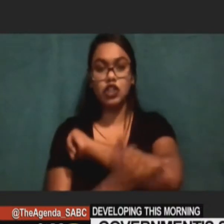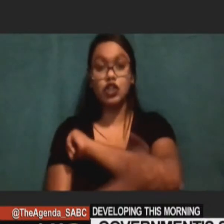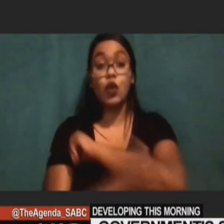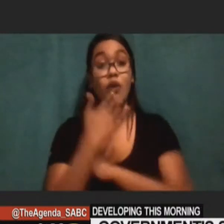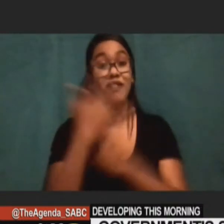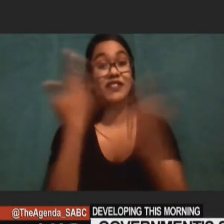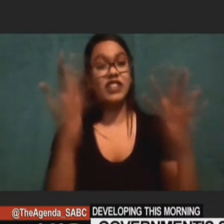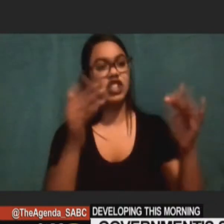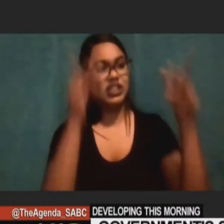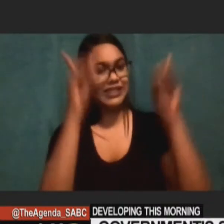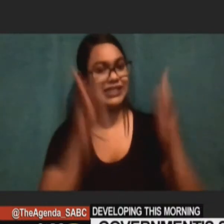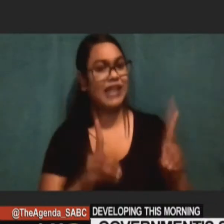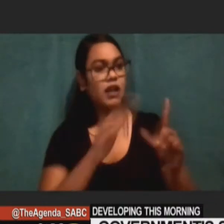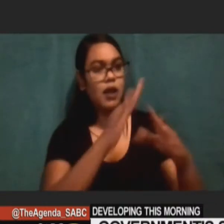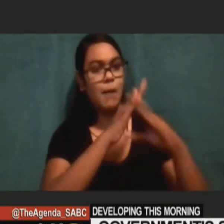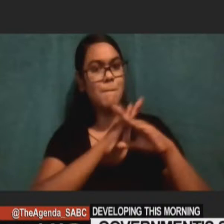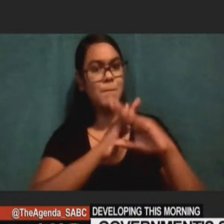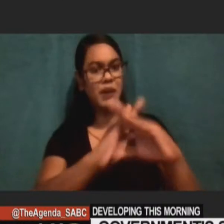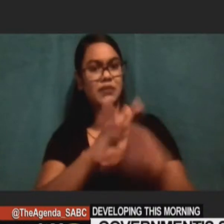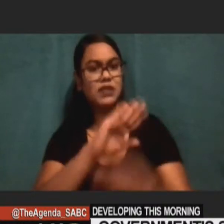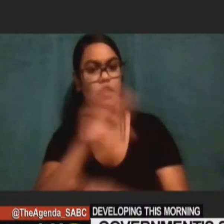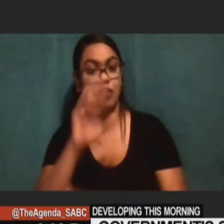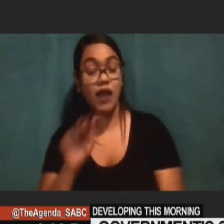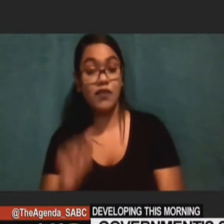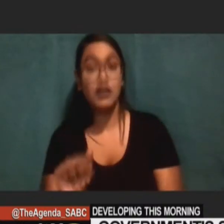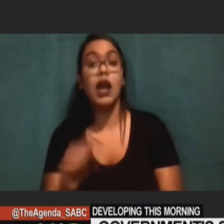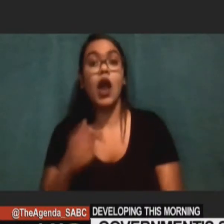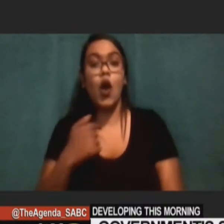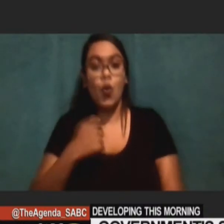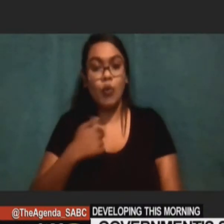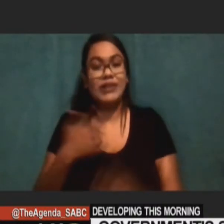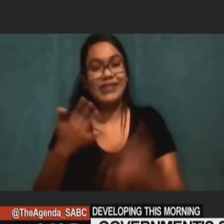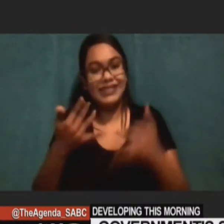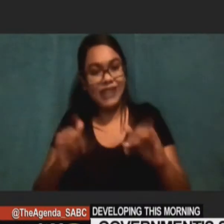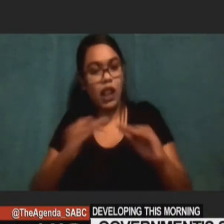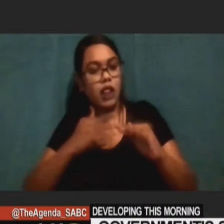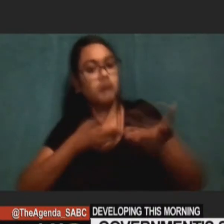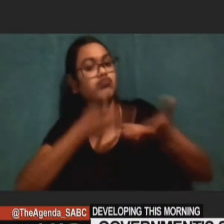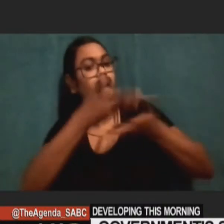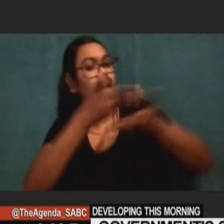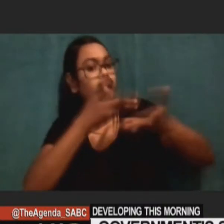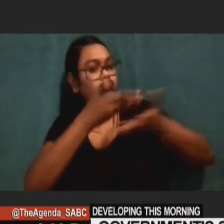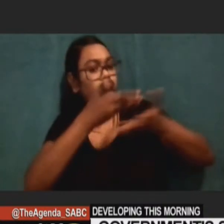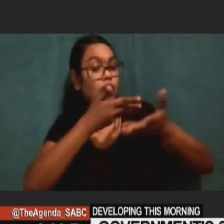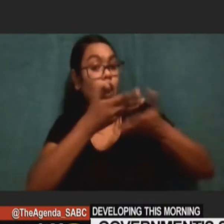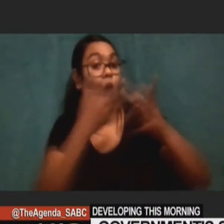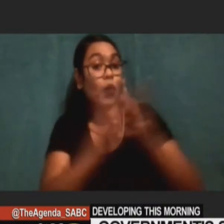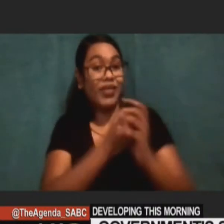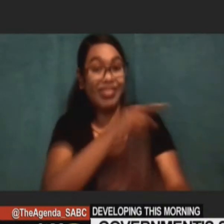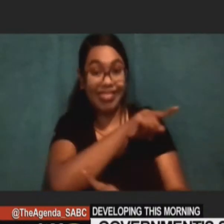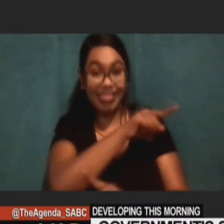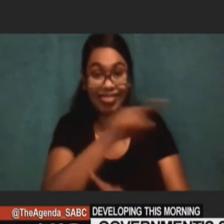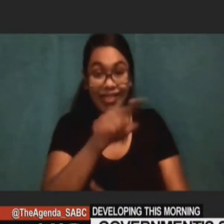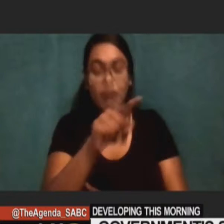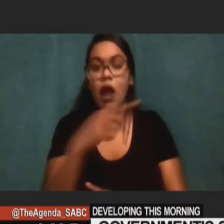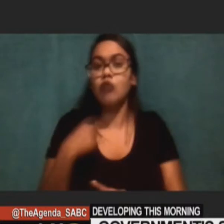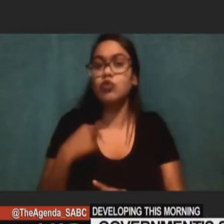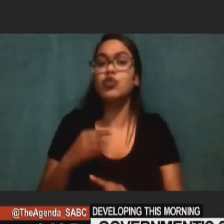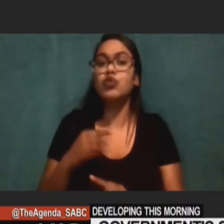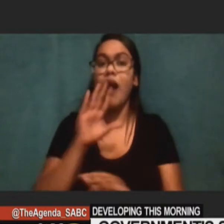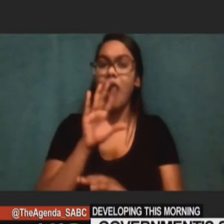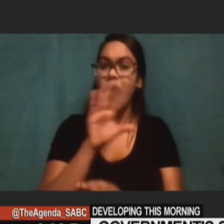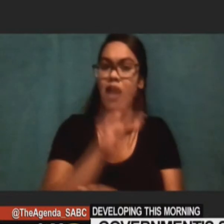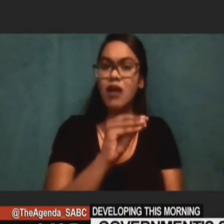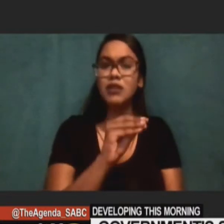Pandor is talking to her counterparts at the level of diplomats. We're also engaging all these countries with a view to